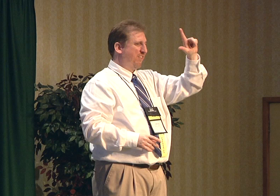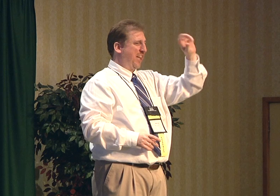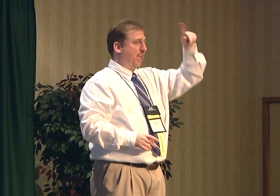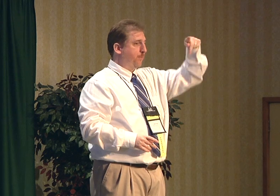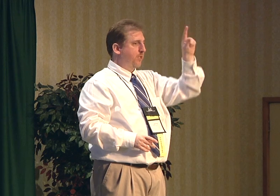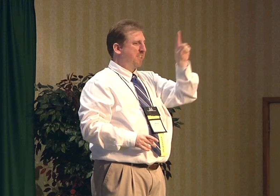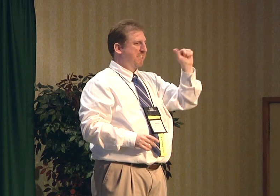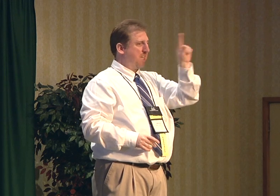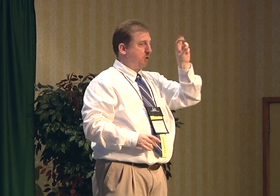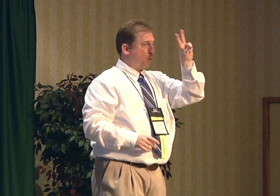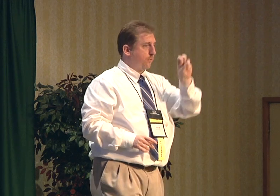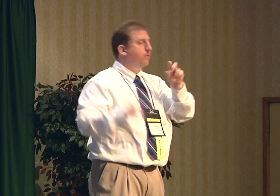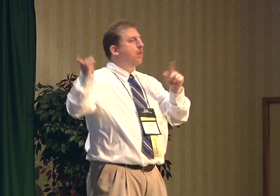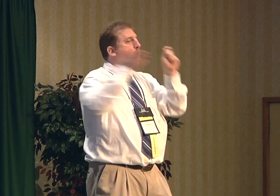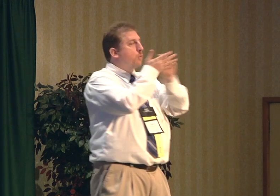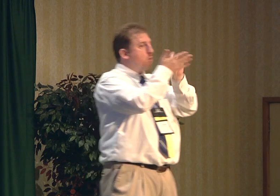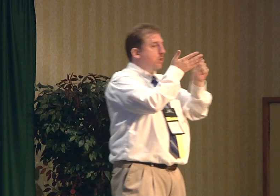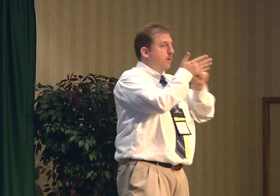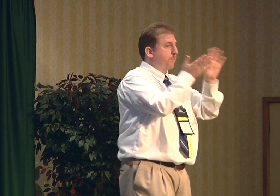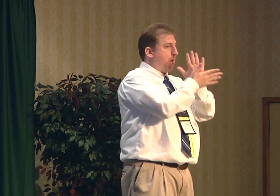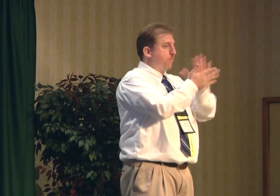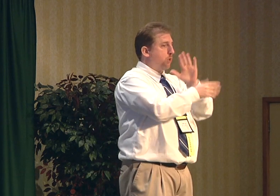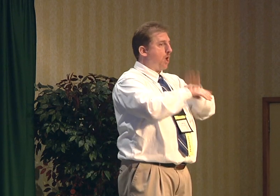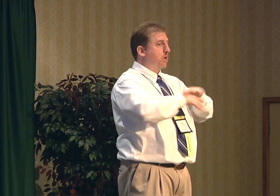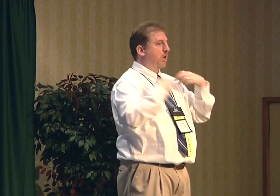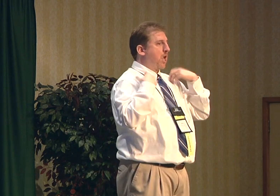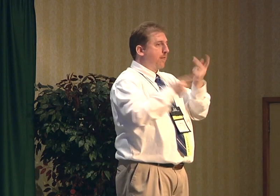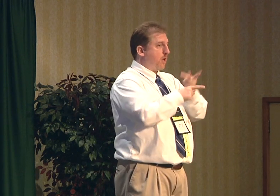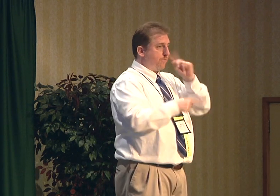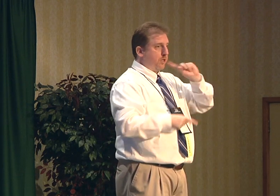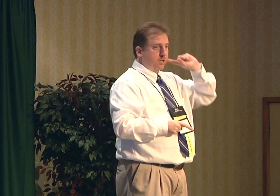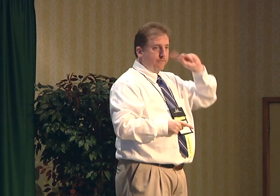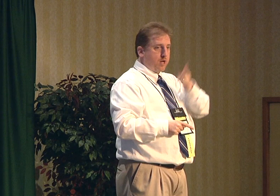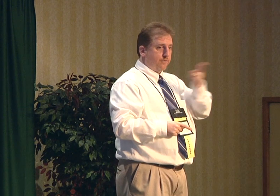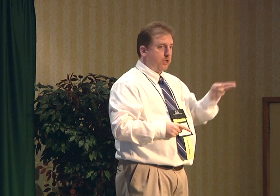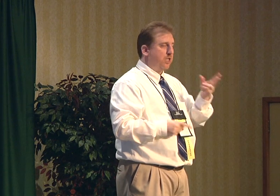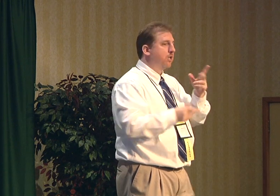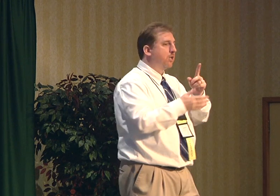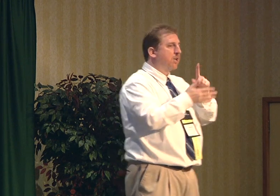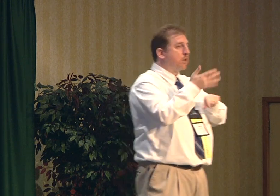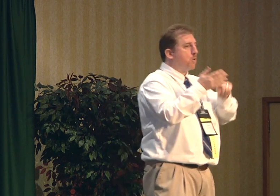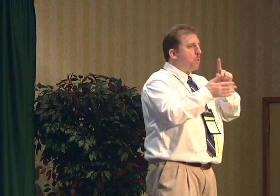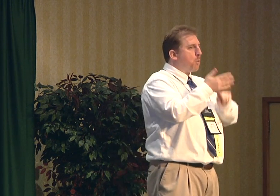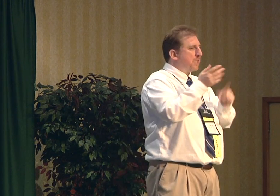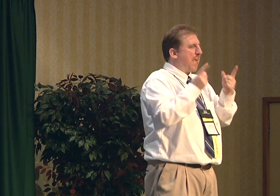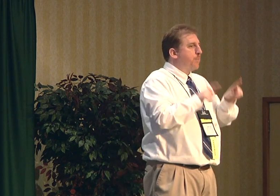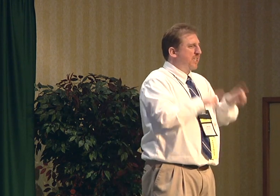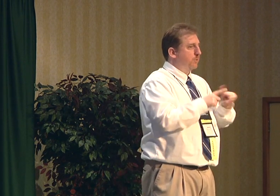Helen Meader and Philip Zetzo. And they wrote a paper on healthcare for the deaf and hard of hearing